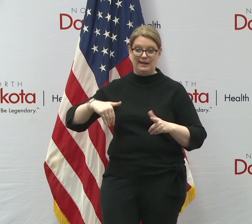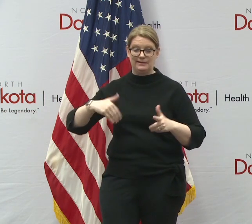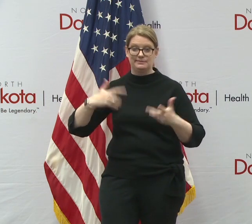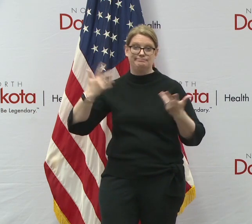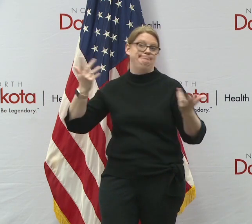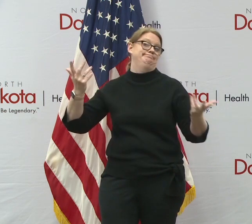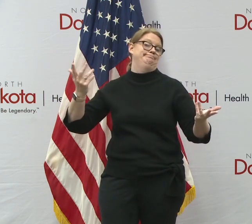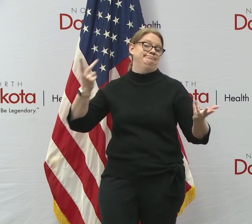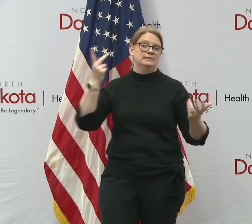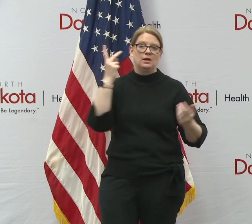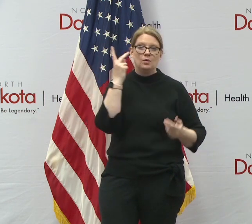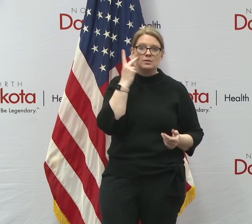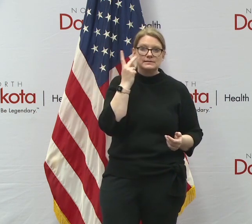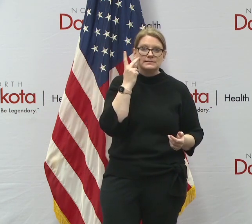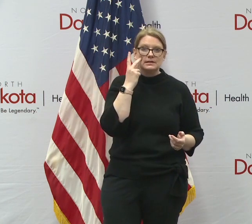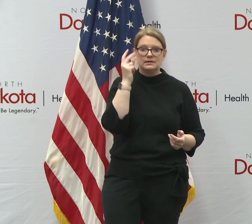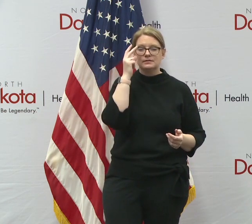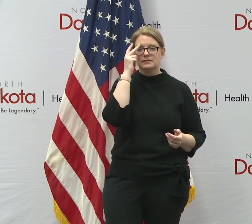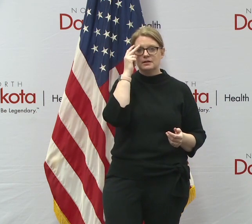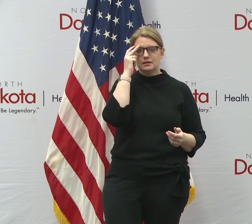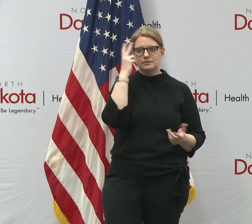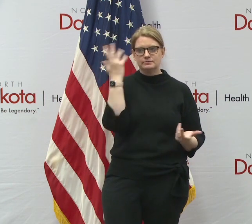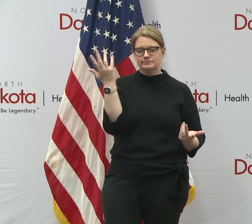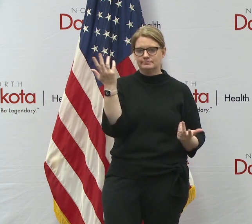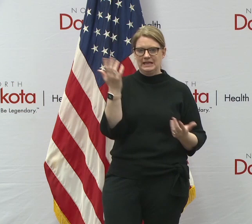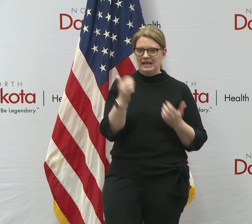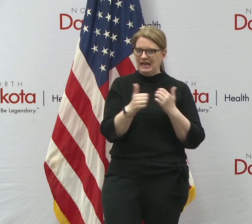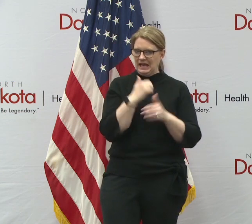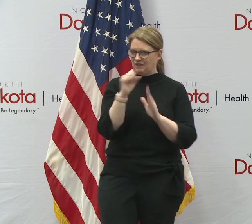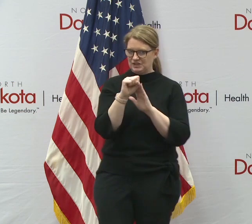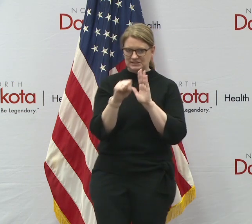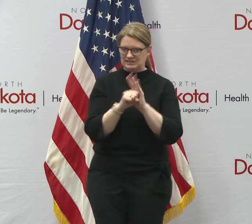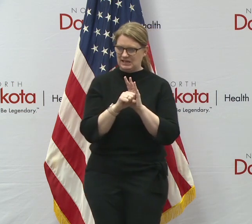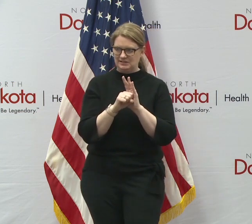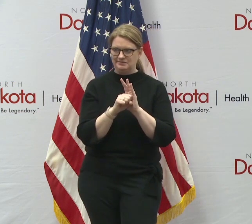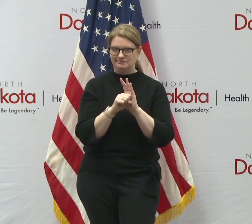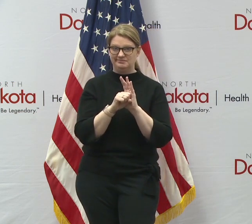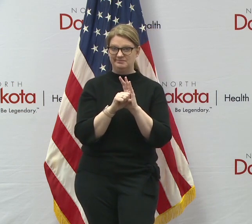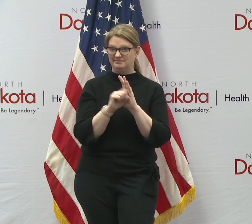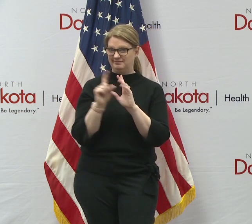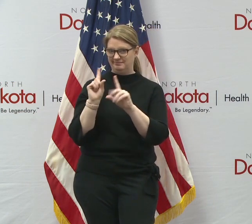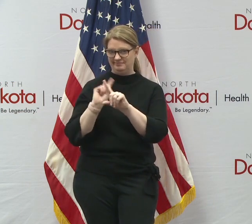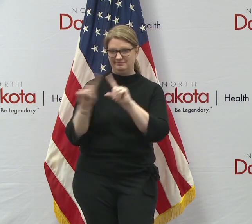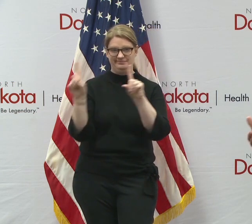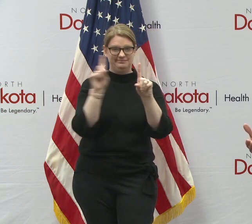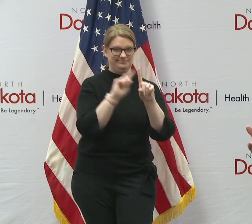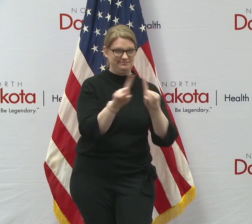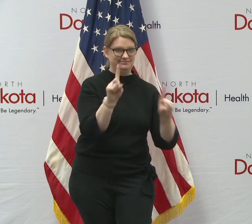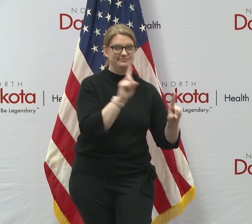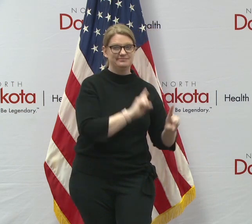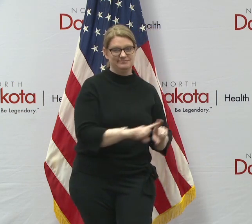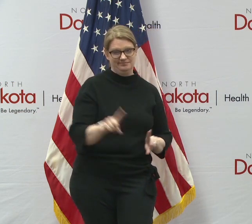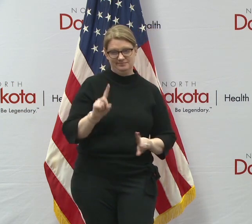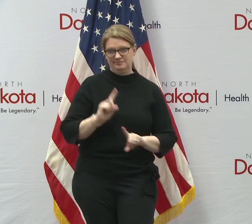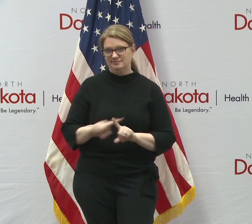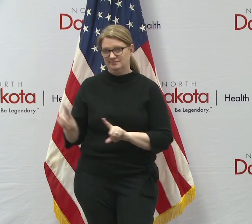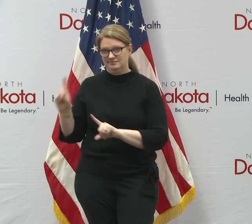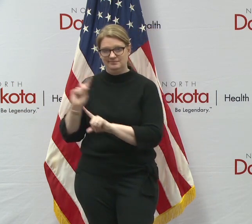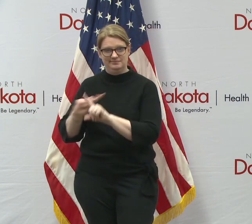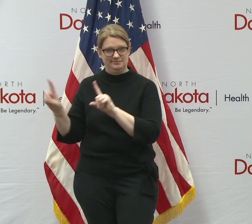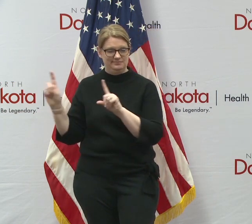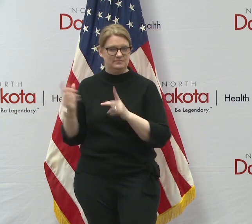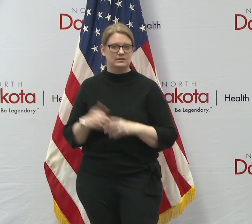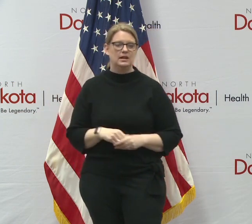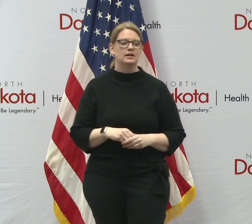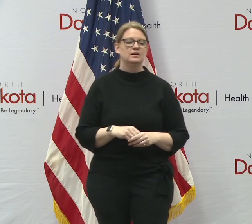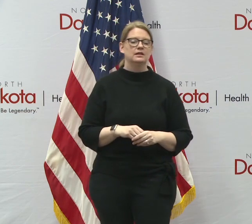we'll have to see, because our experience, every state's individual experience will differ. And here's